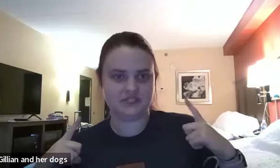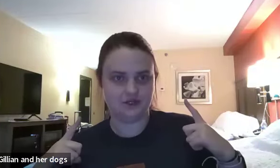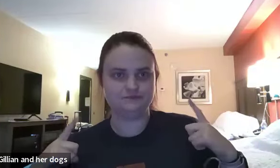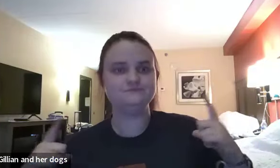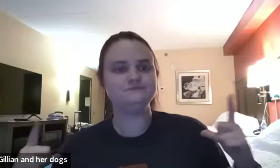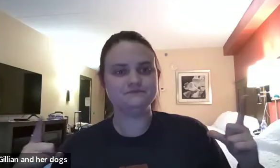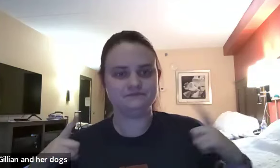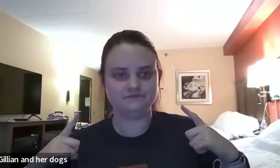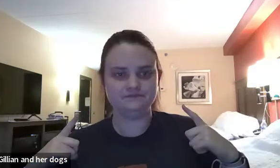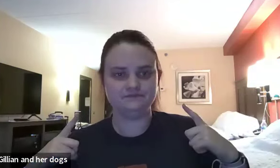retired.